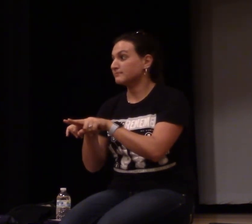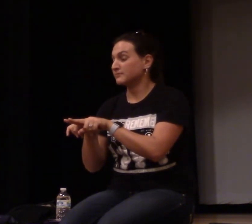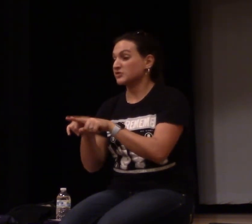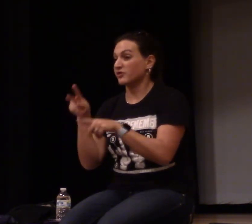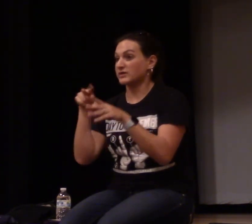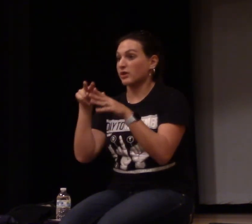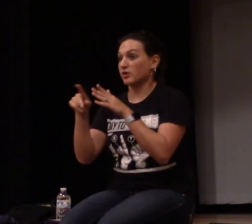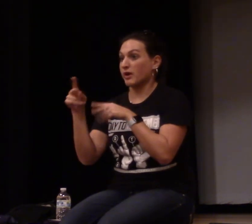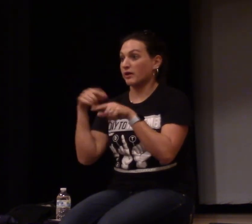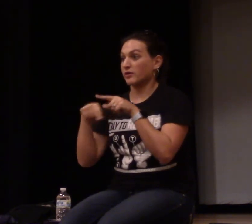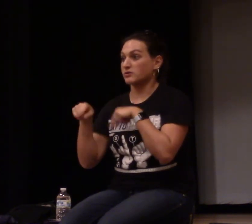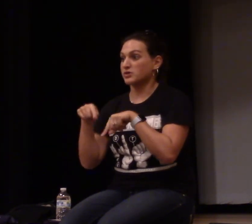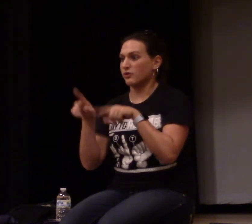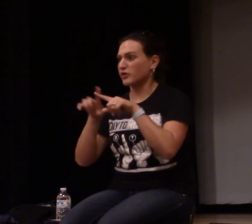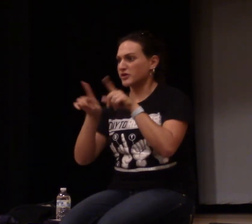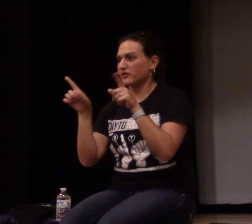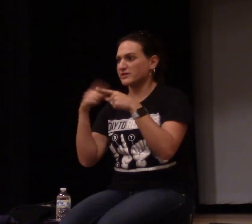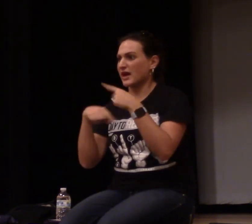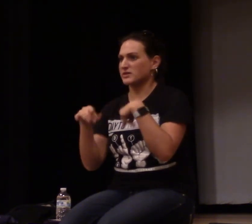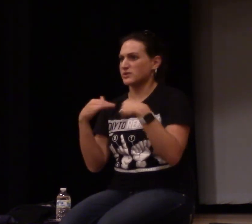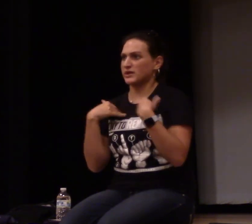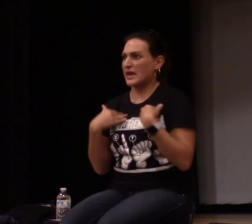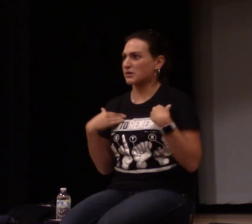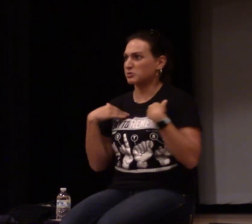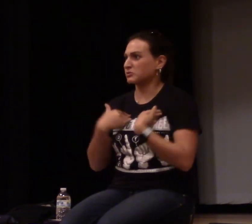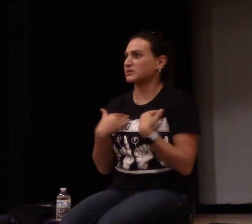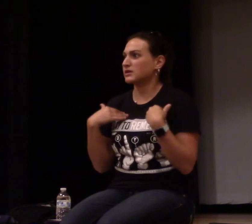if you guys want to look back at those too, and they're different signs. We did animals,